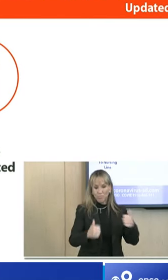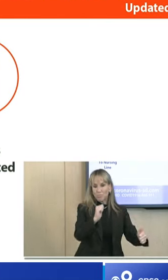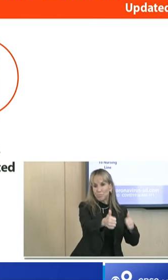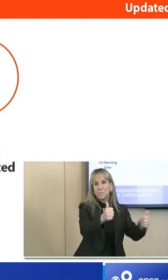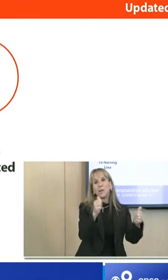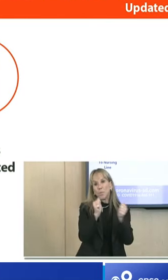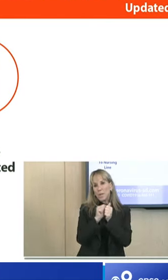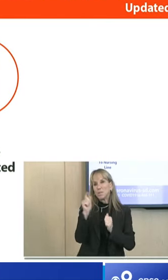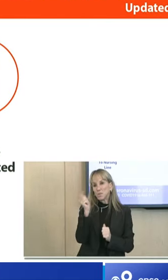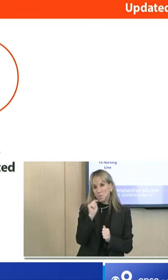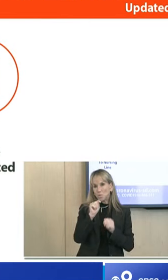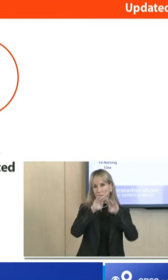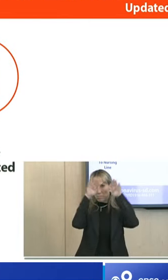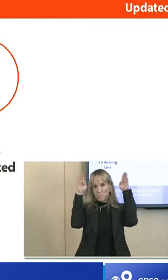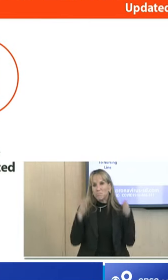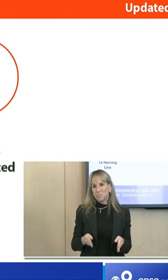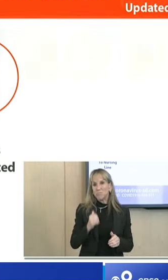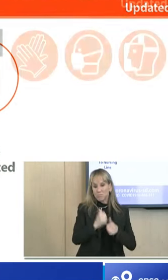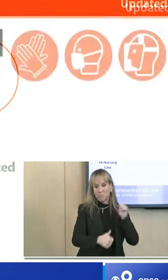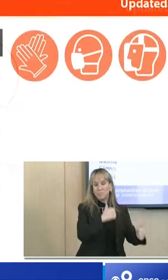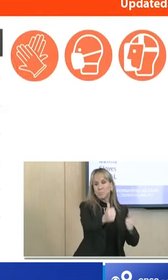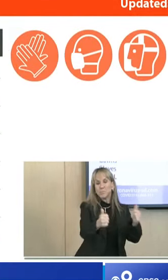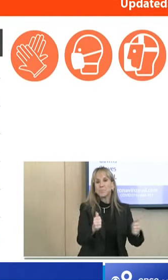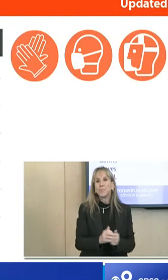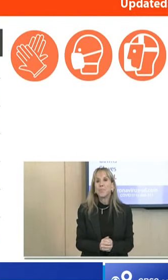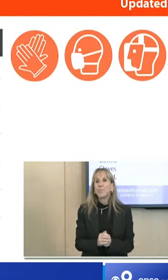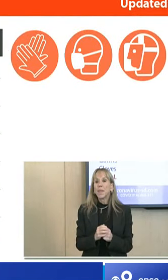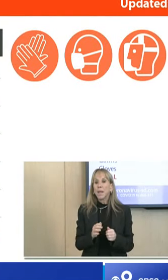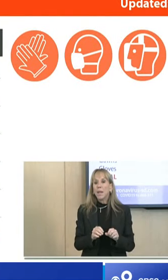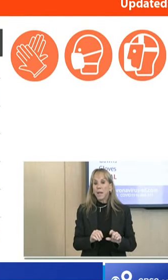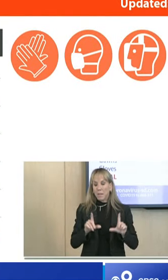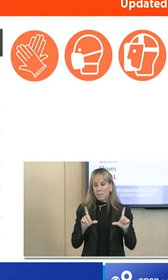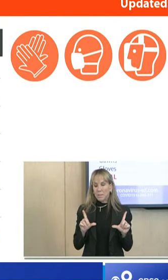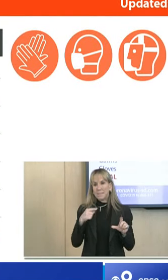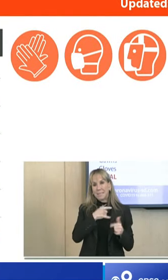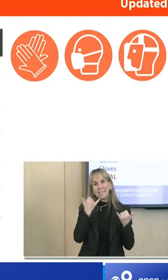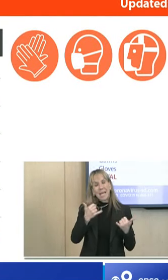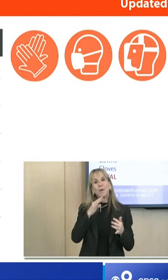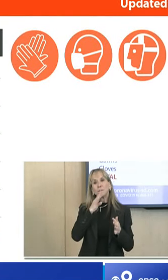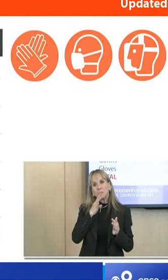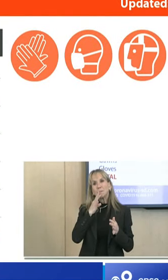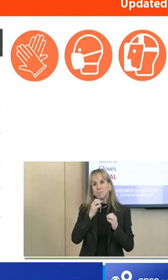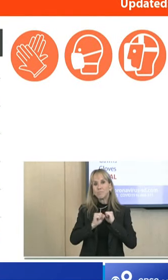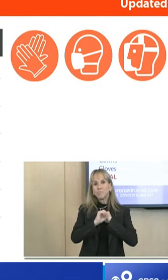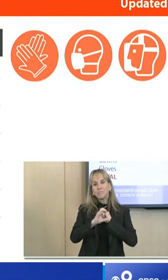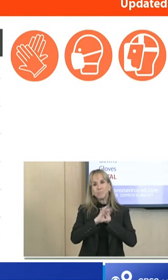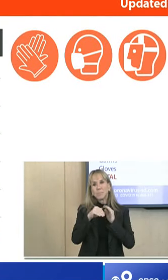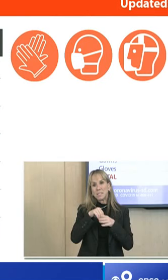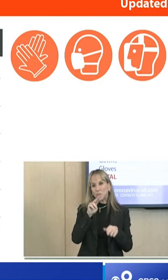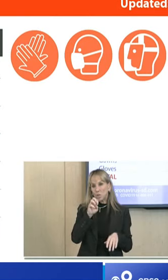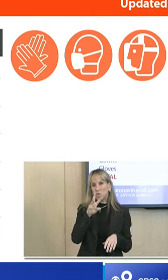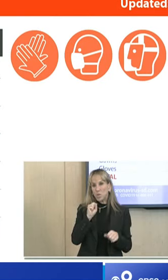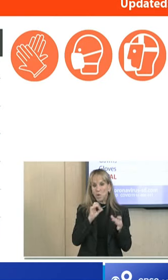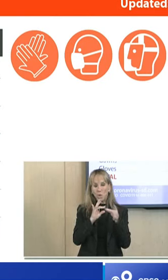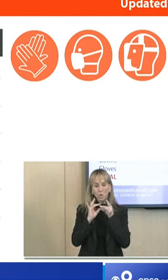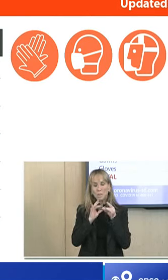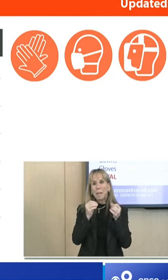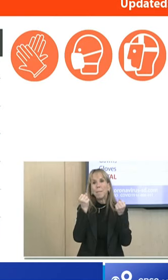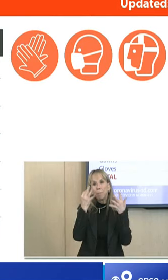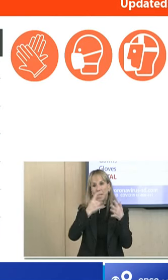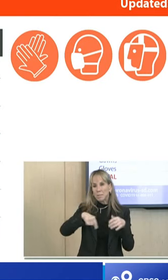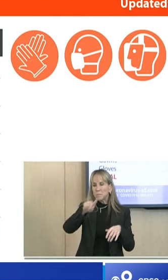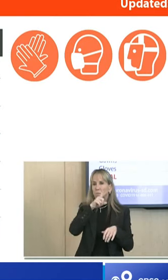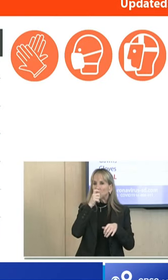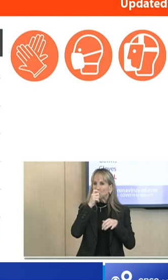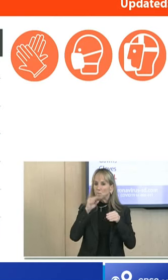slide is the efforts around our personal protective equipment. This is obviously a subject that is in the news considerably and is greatly on the minds of all of our healthcare